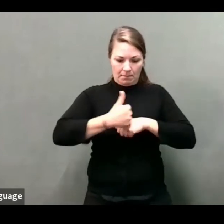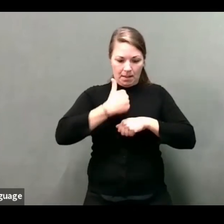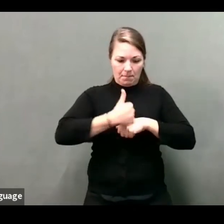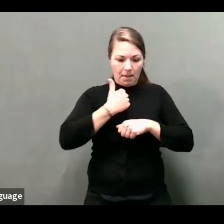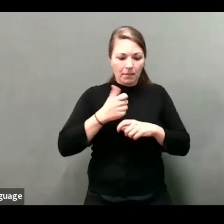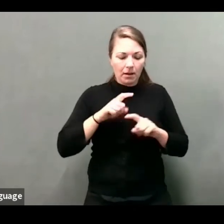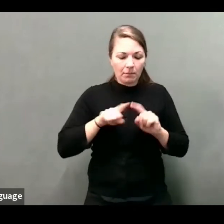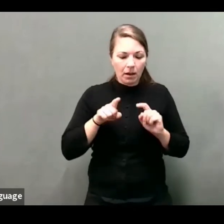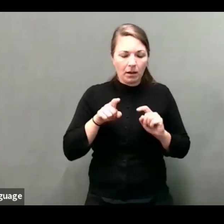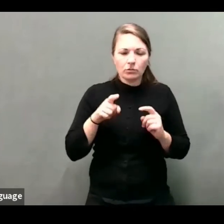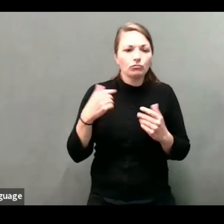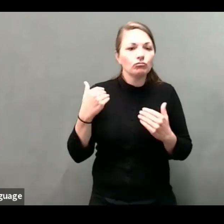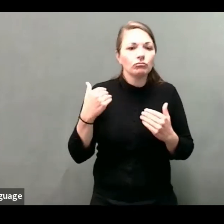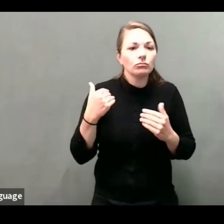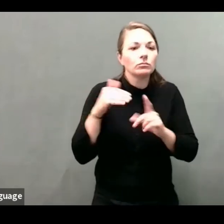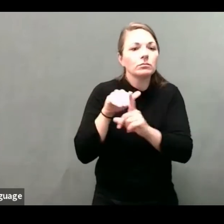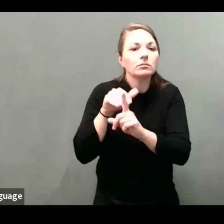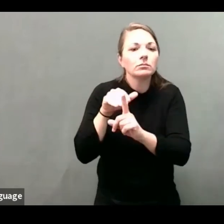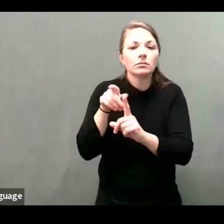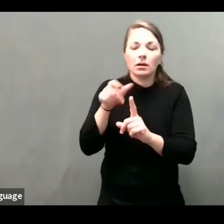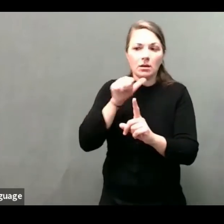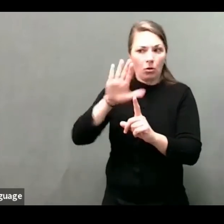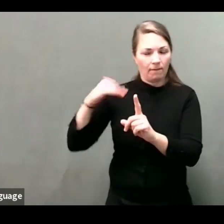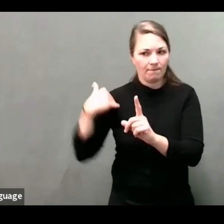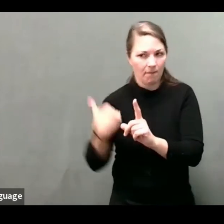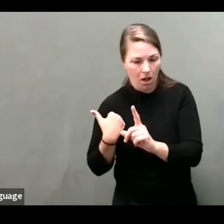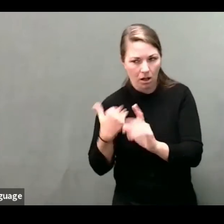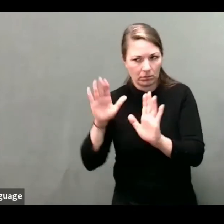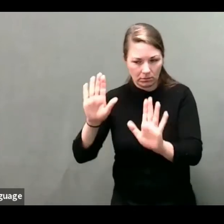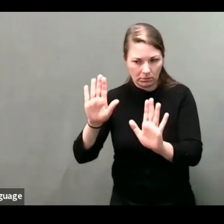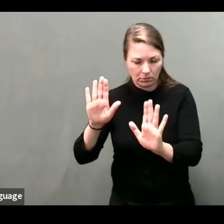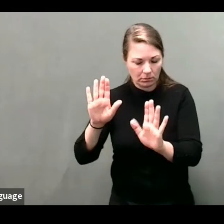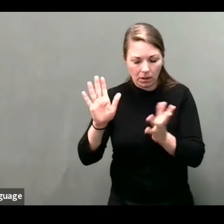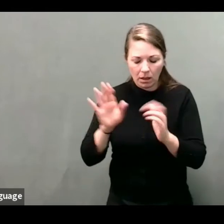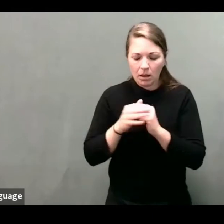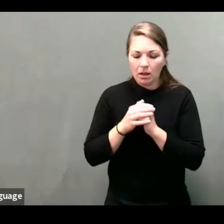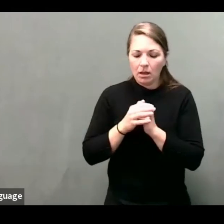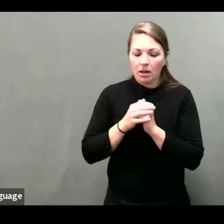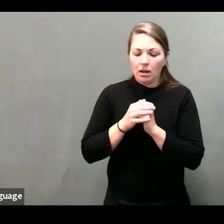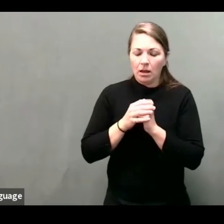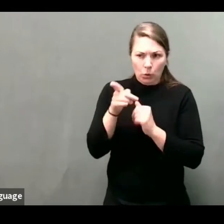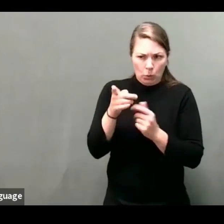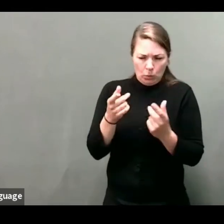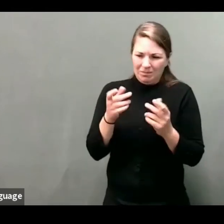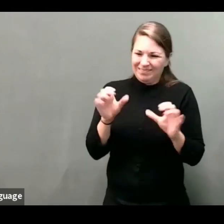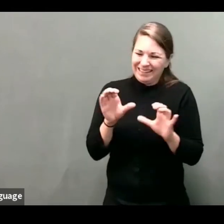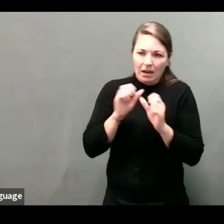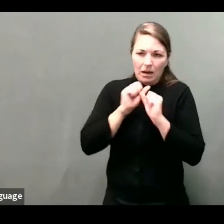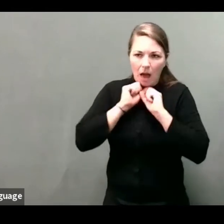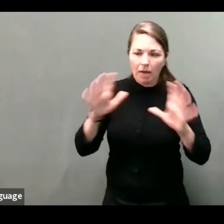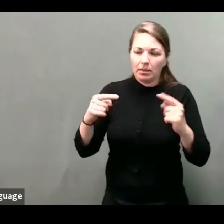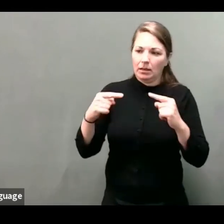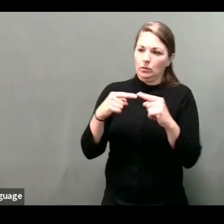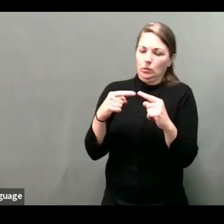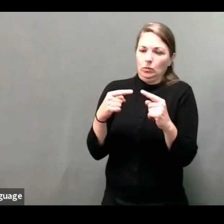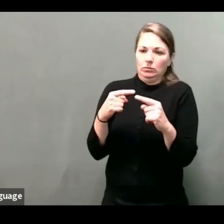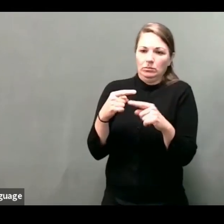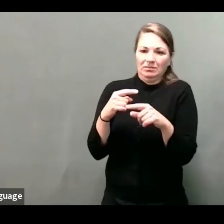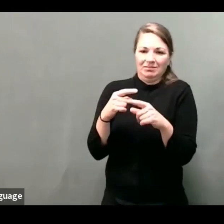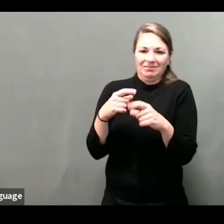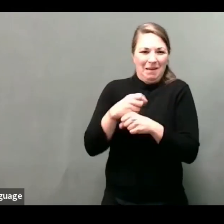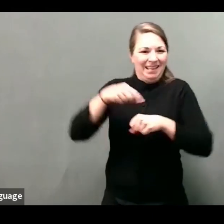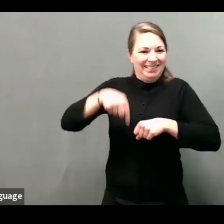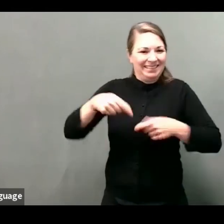didn't deserve it. Nothing they did should have resulted in anything like sexual violence, and that it's really never their